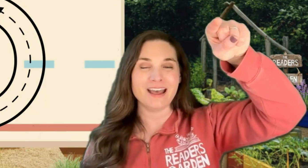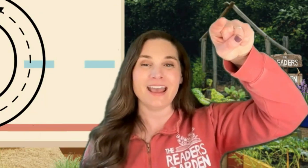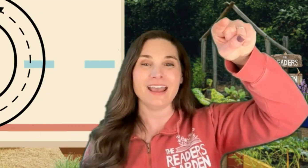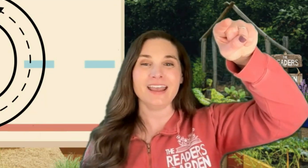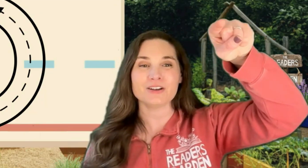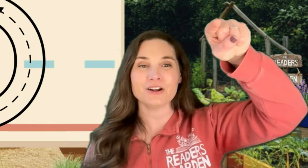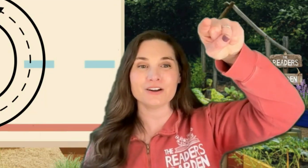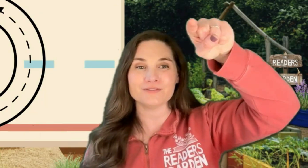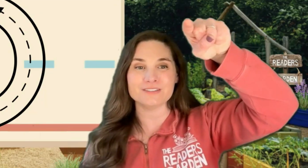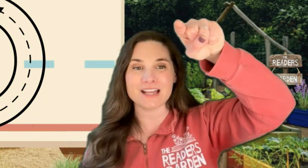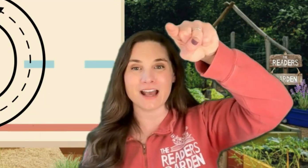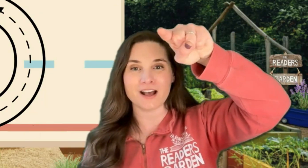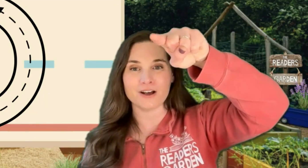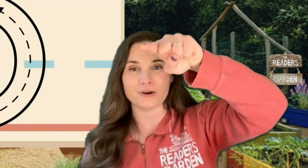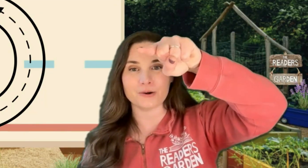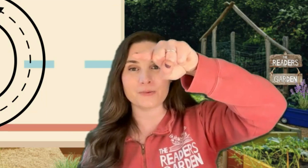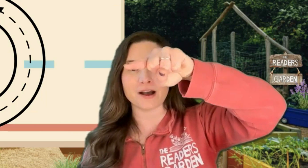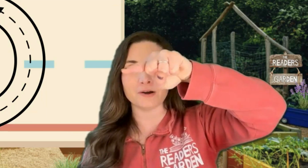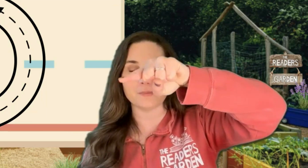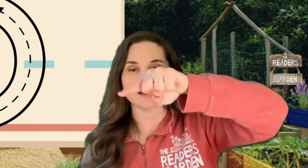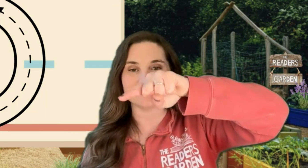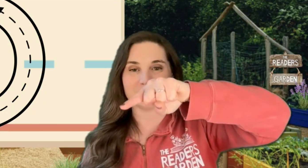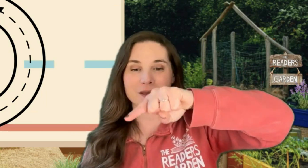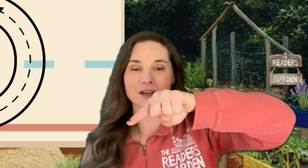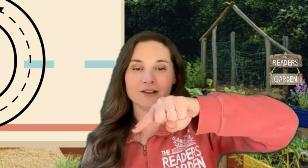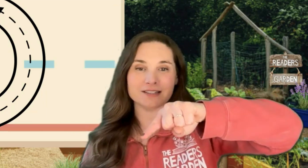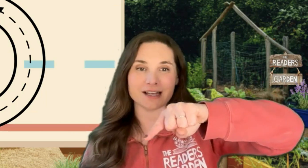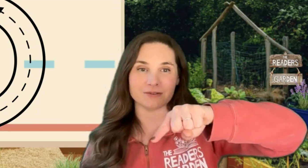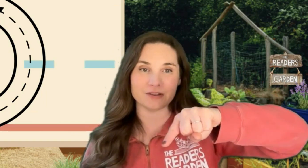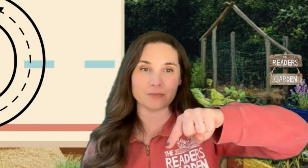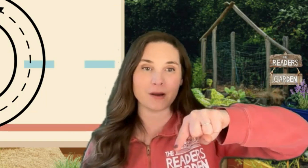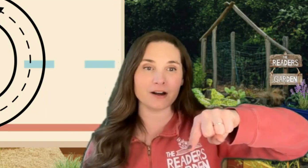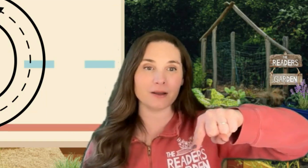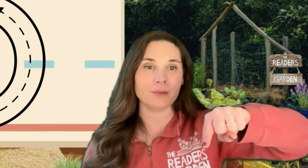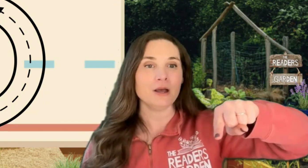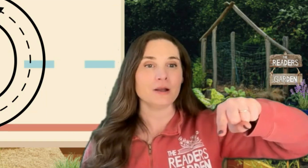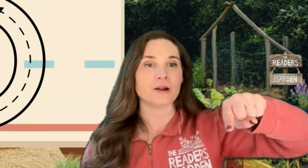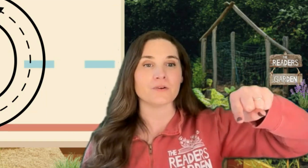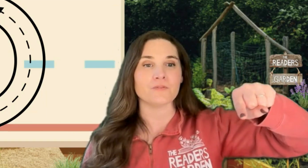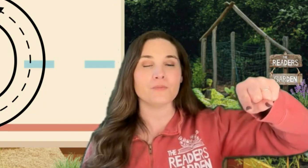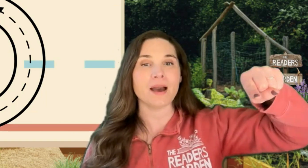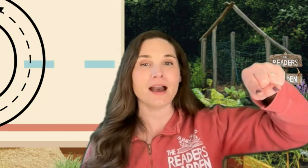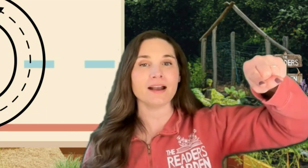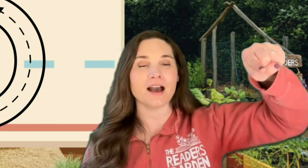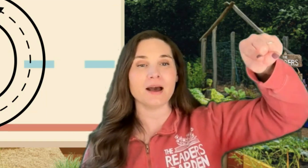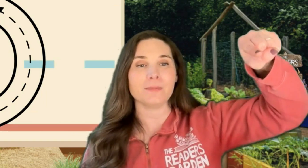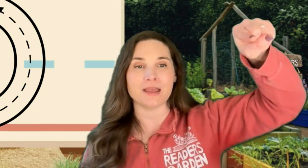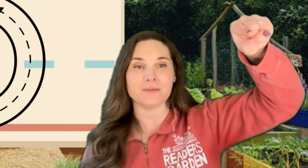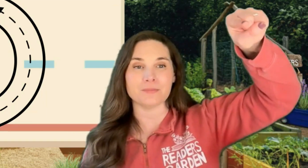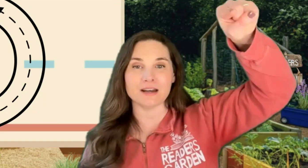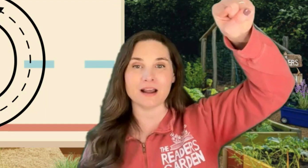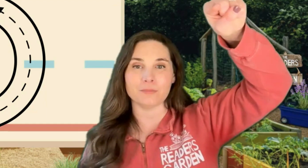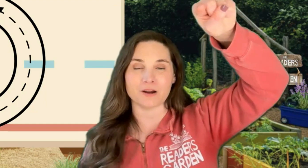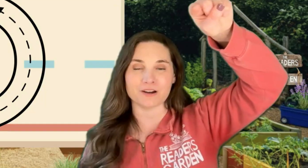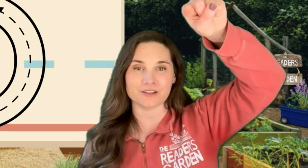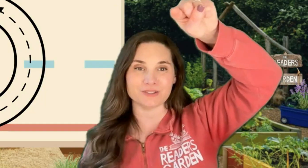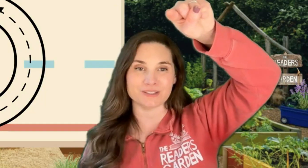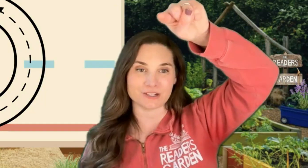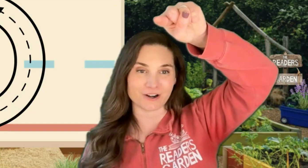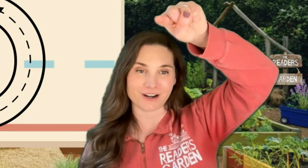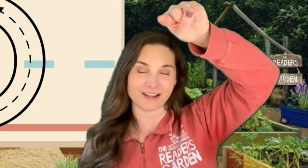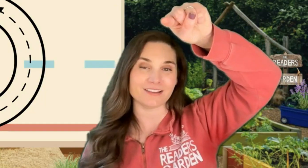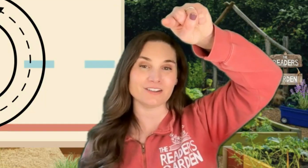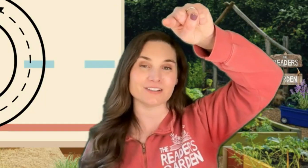top and curve down, around, past the middle, down to the bottom, curve back up and meet up where